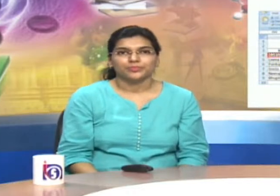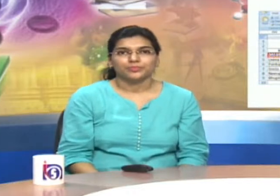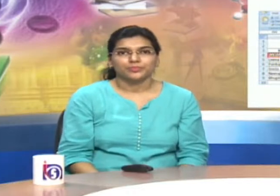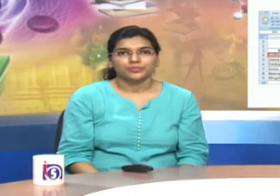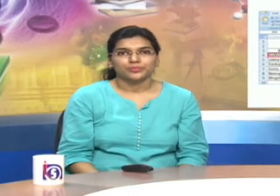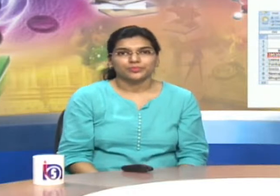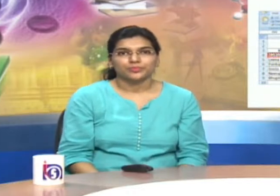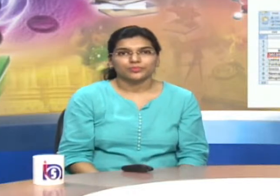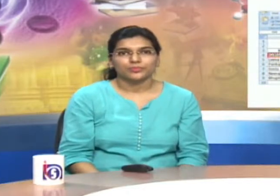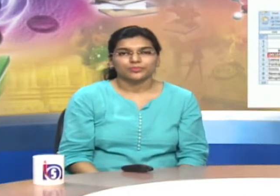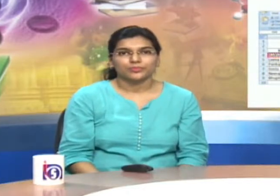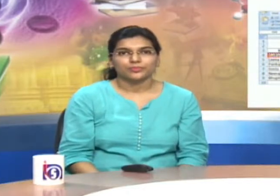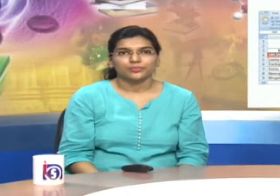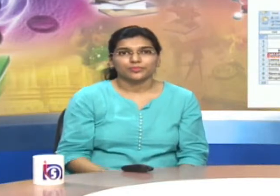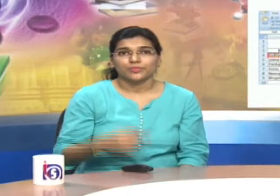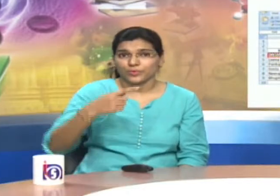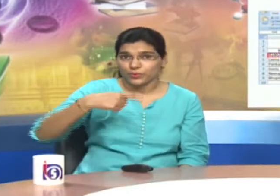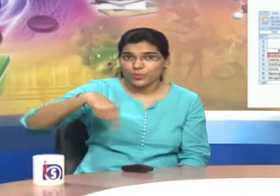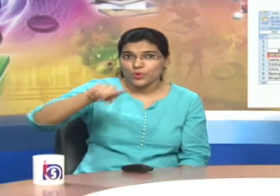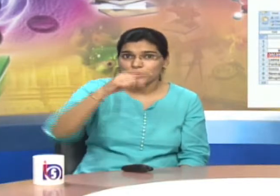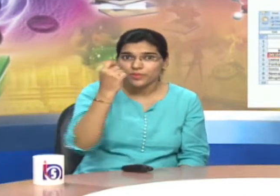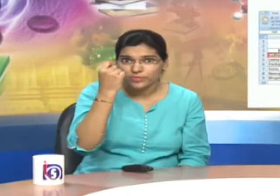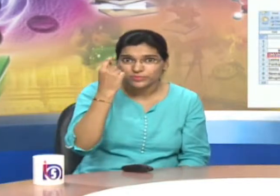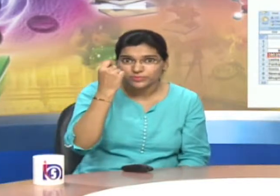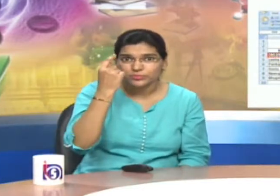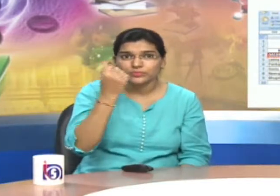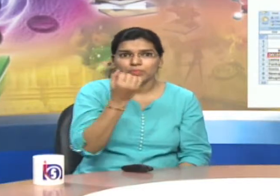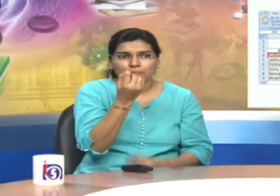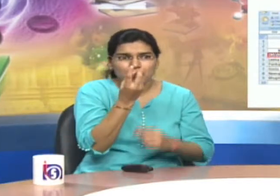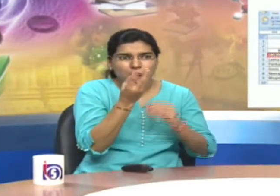can see this is 68 is the minimum.